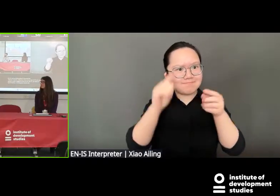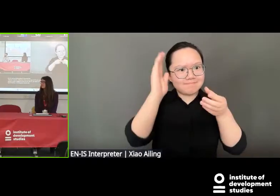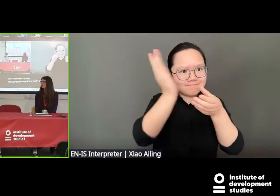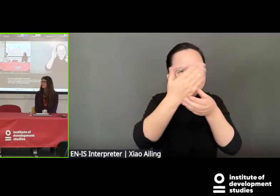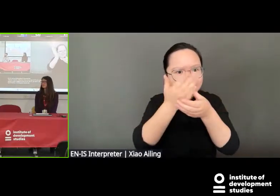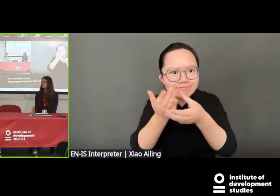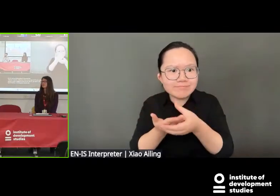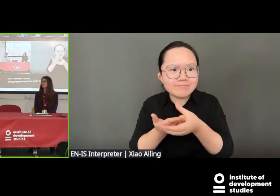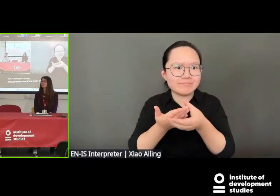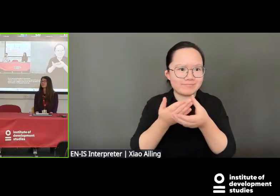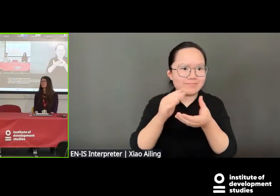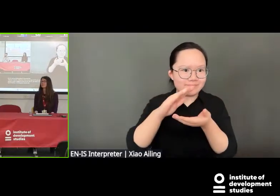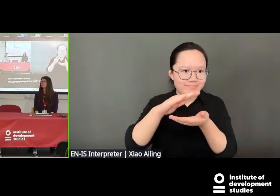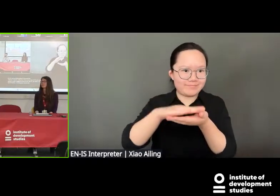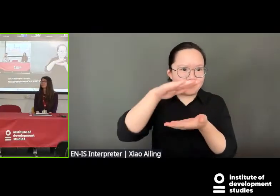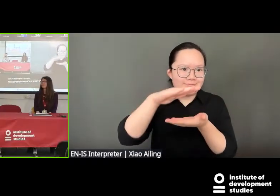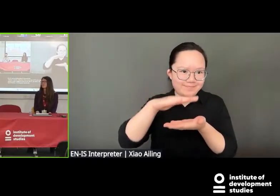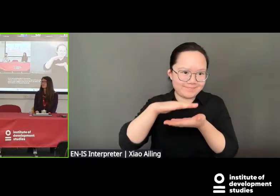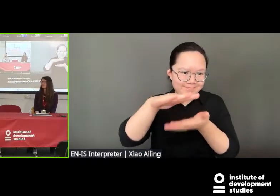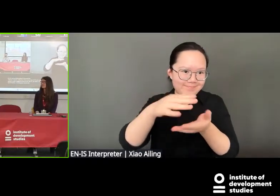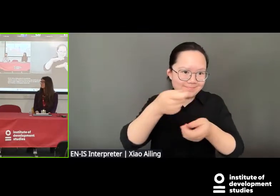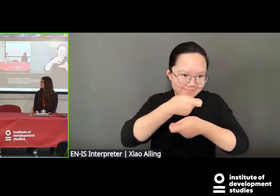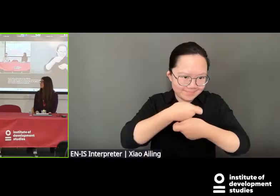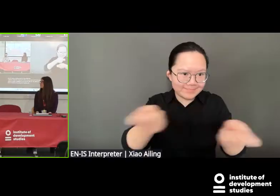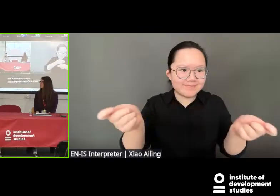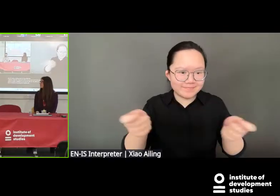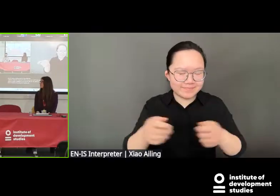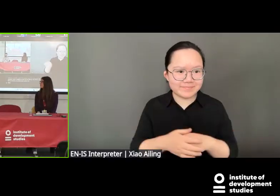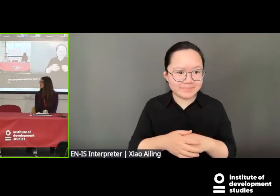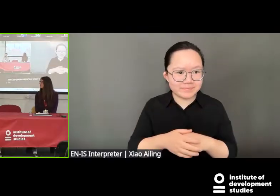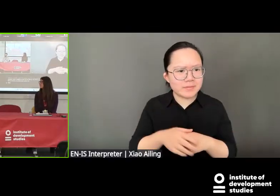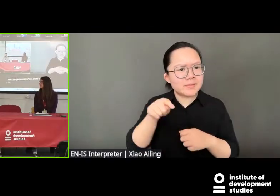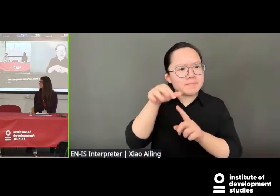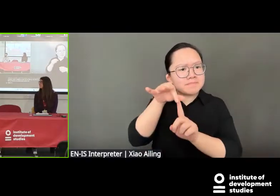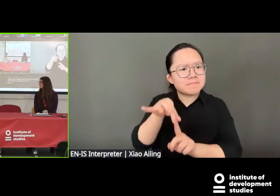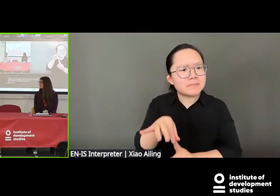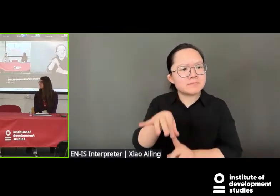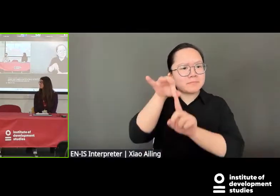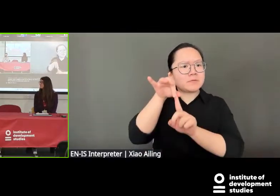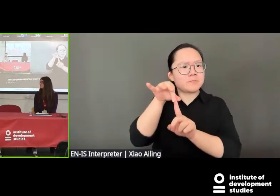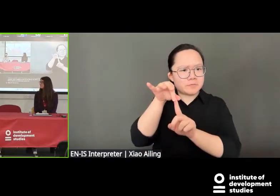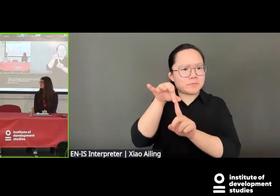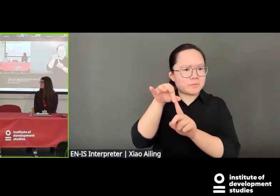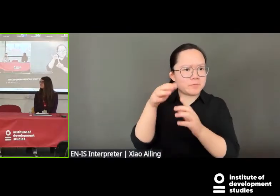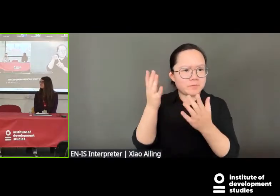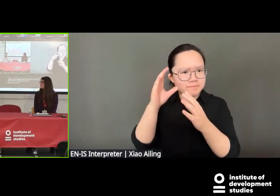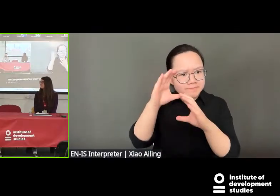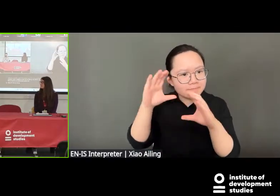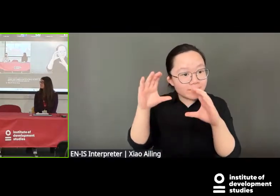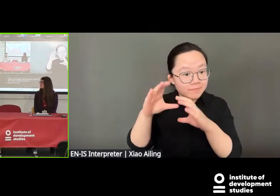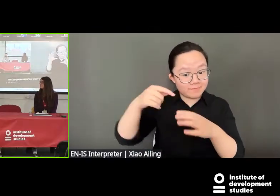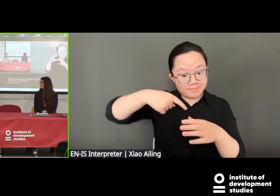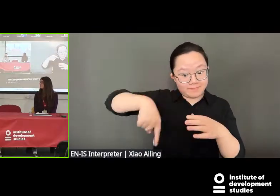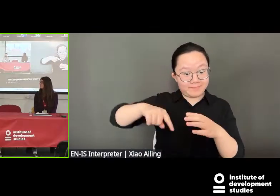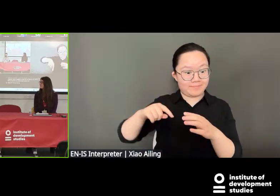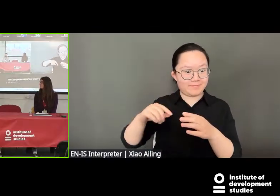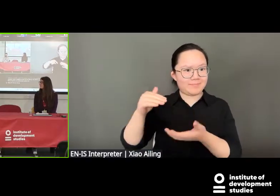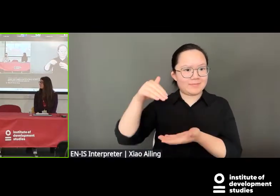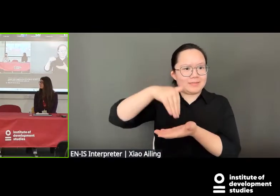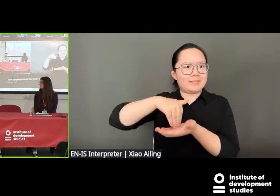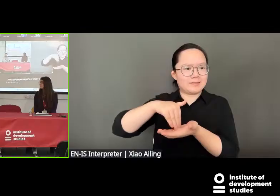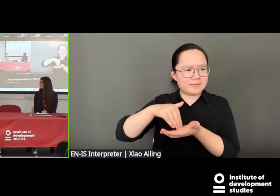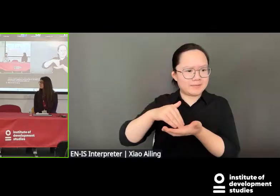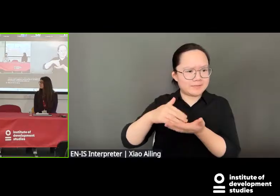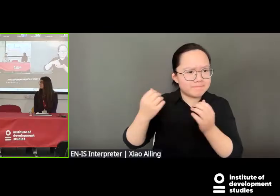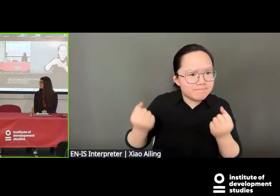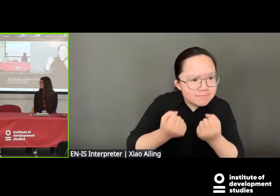on a variety of themes in development. It holds a special role in linking work across research, policy,